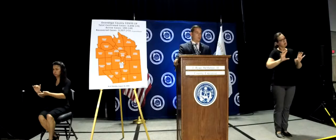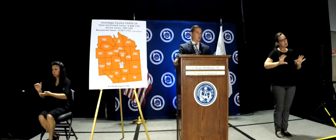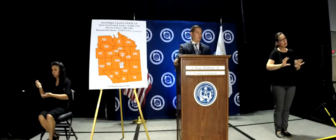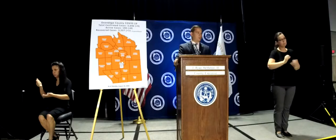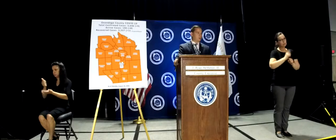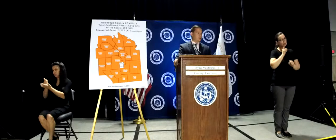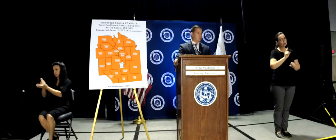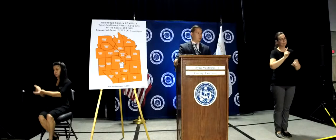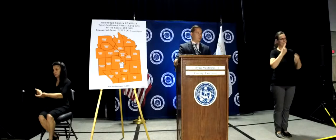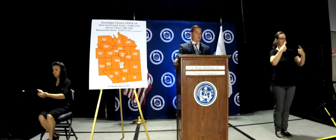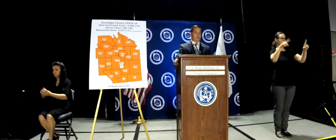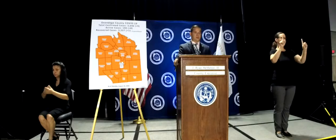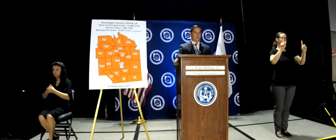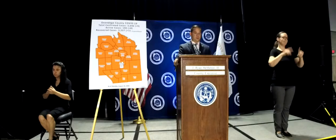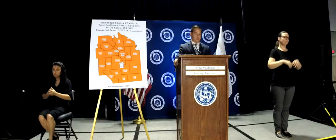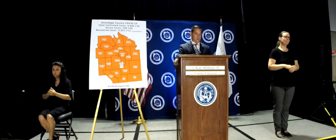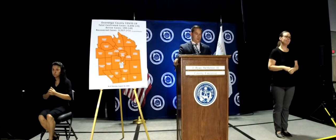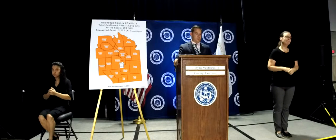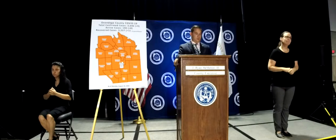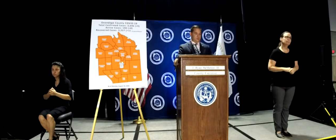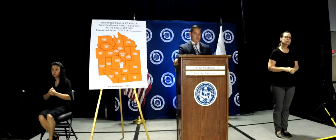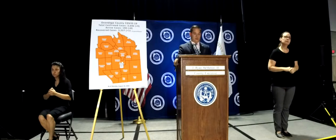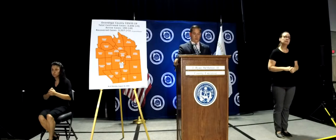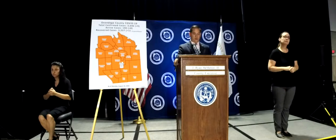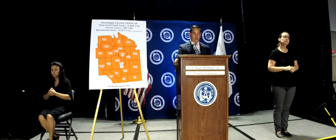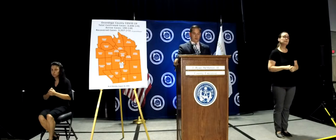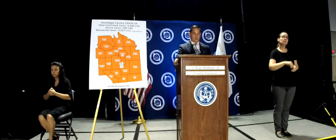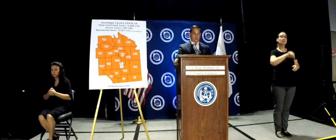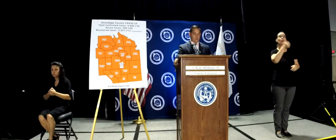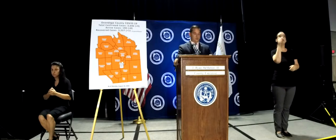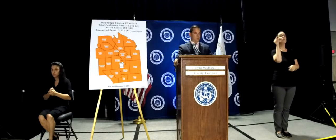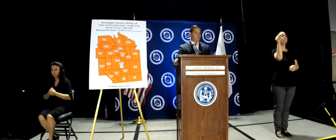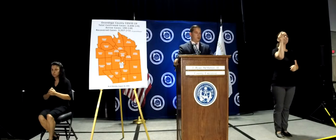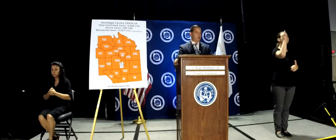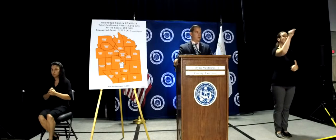and I think we've done that. I don't think there's another community in the state right now